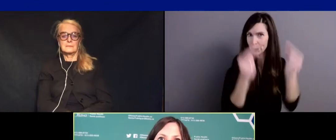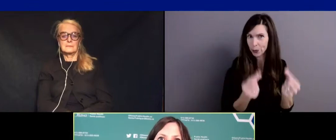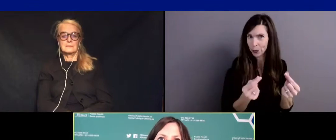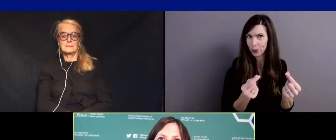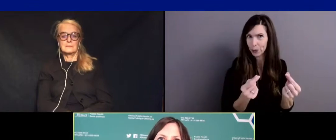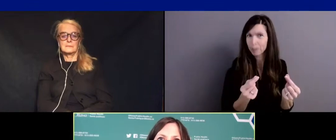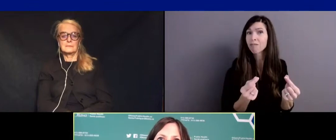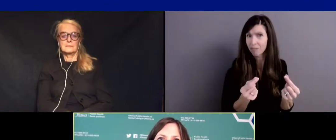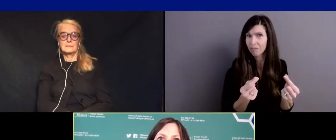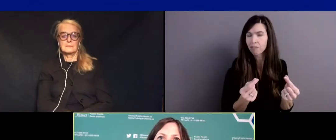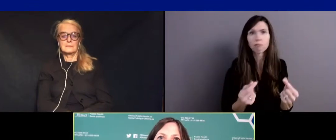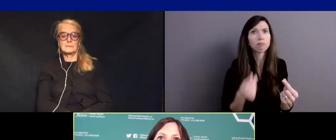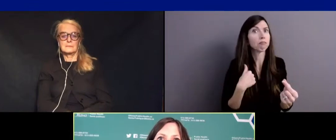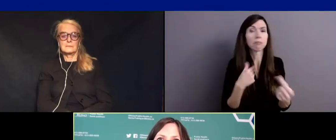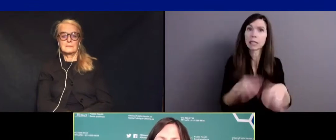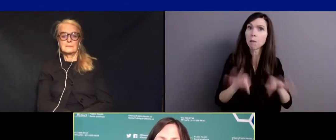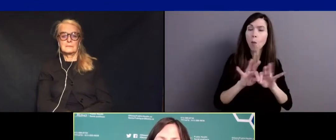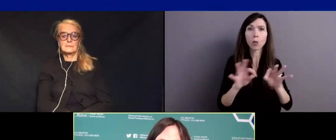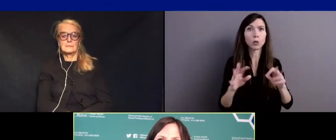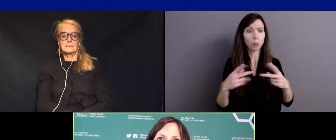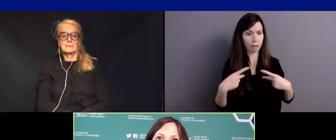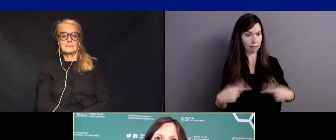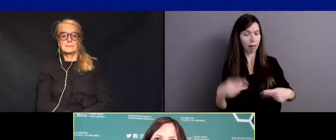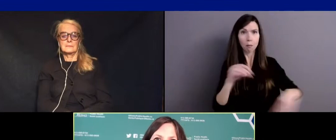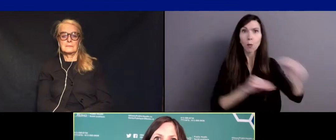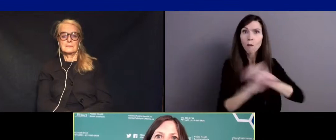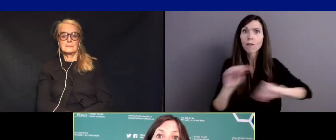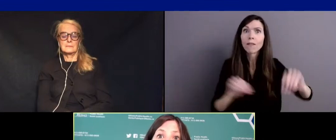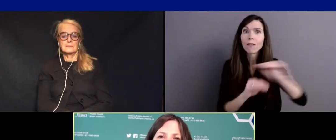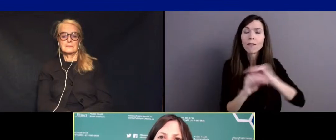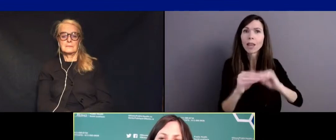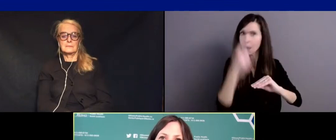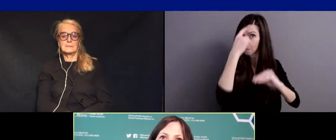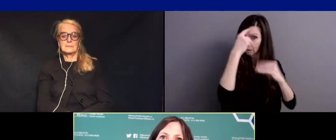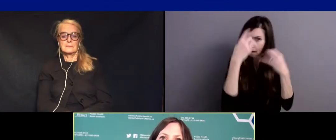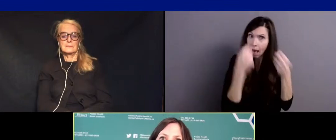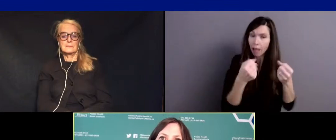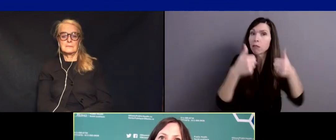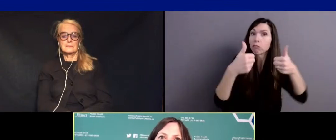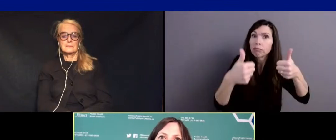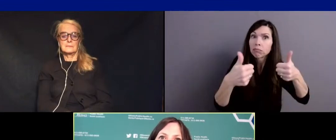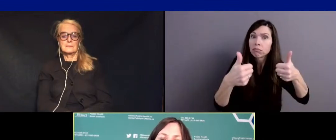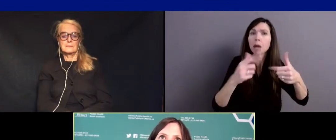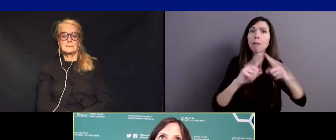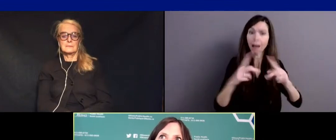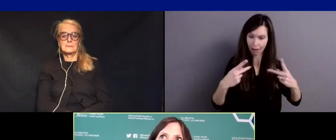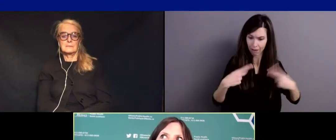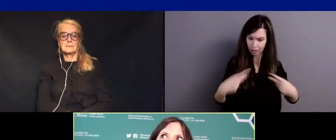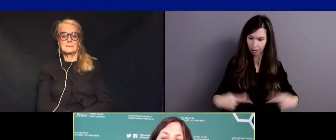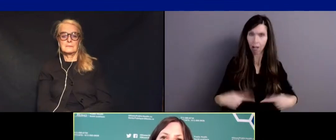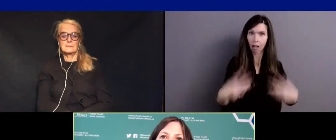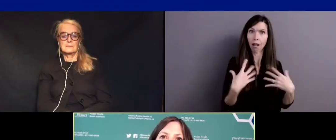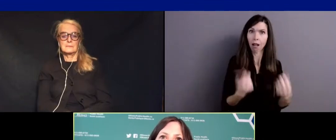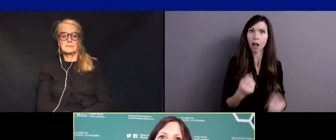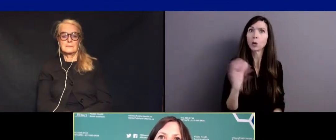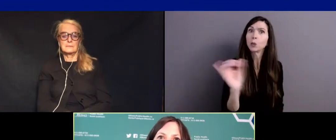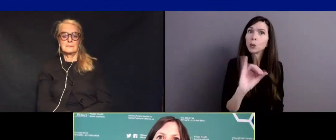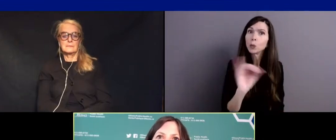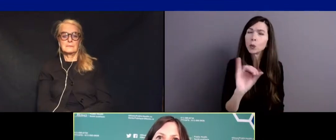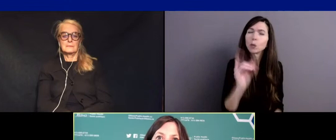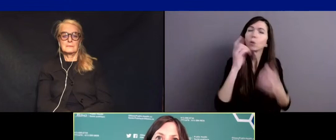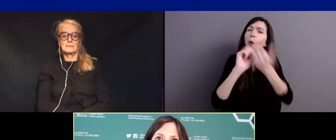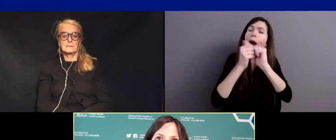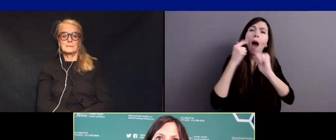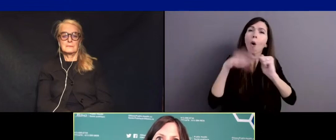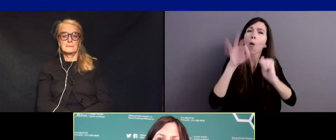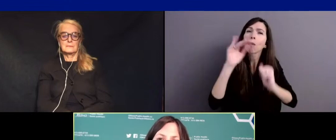keep physically active? You know, that's important for our mental health and our physical health. And so we're trying to